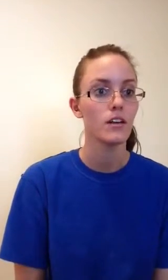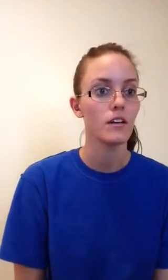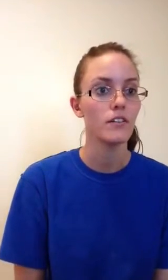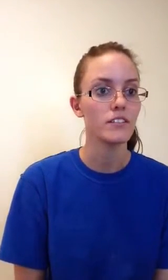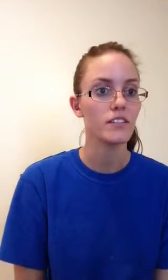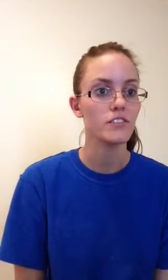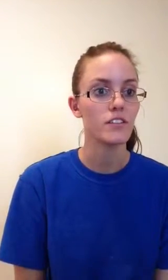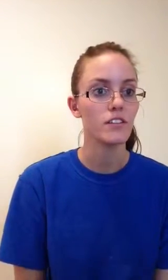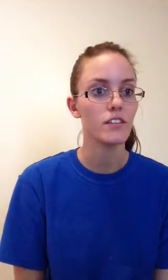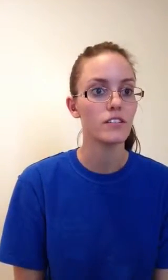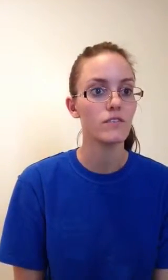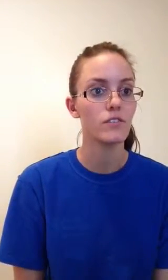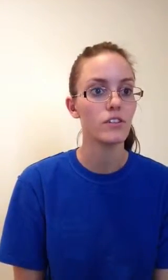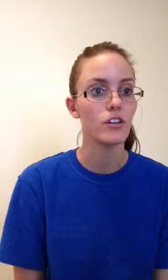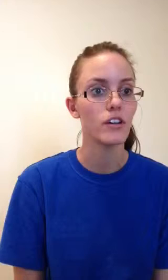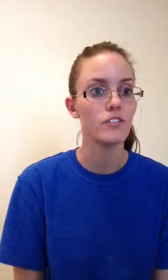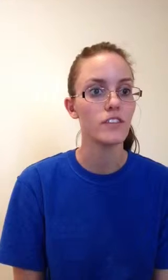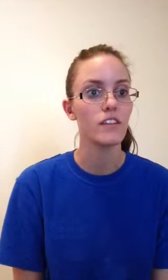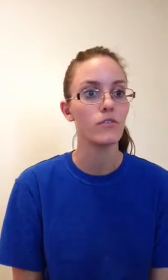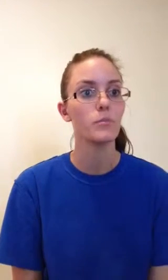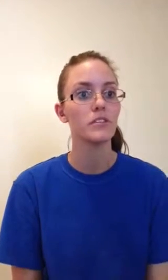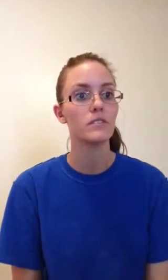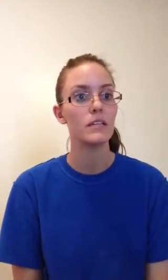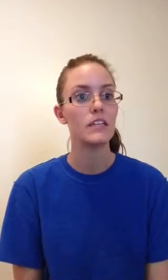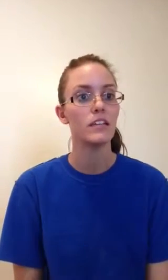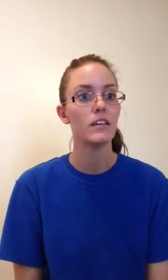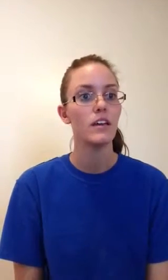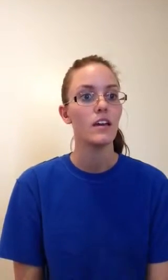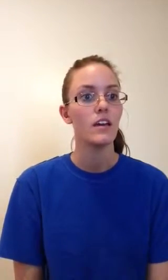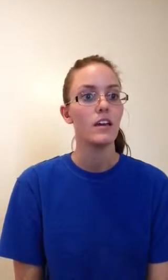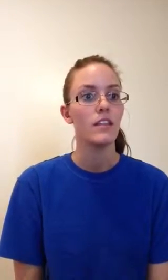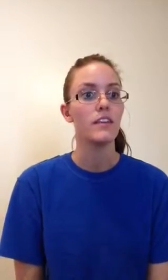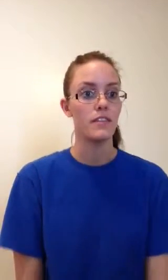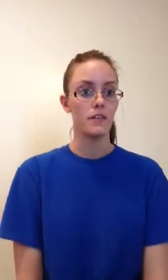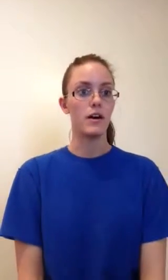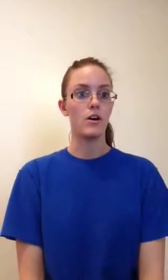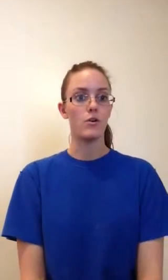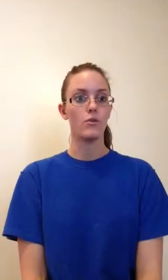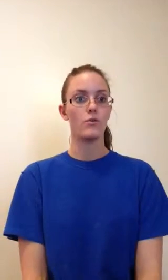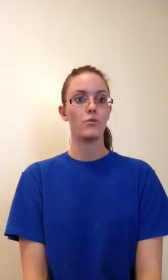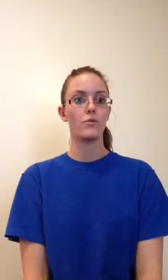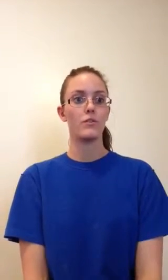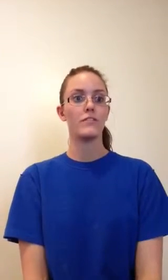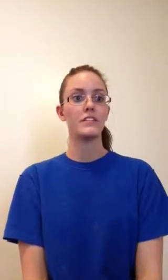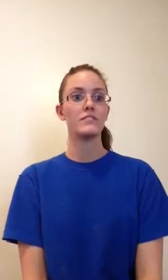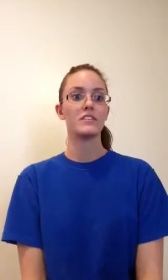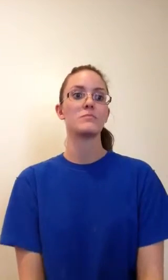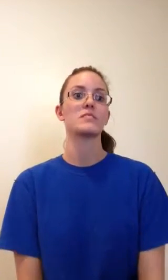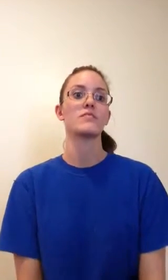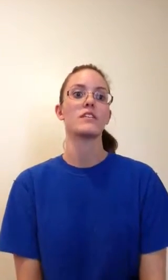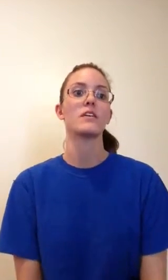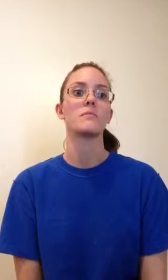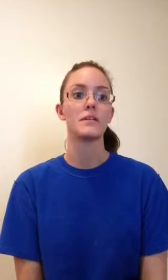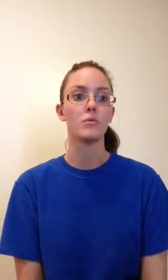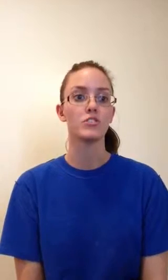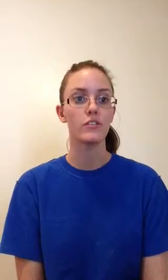Oh yes, I understand. That's really good. I understand that if we bring somebody in, they can think about, if it is very specific, they can make it more general